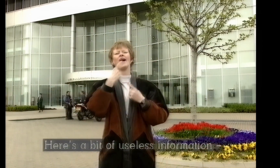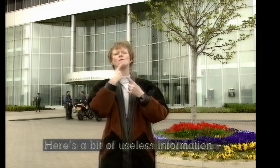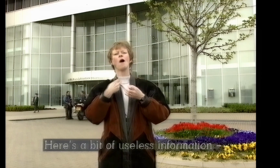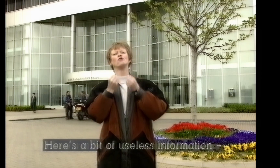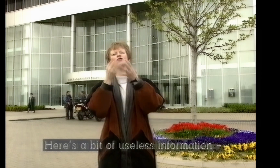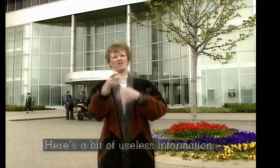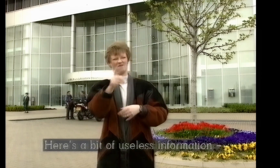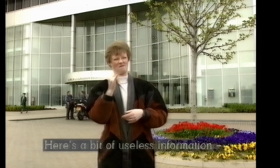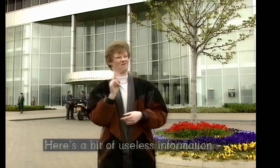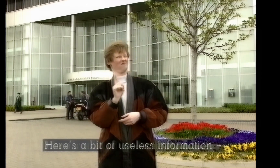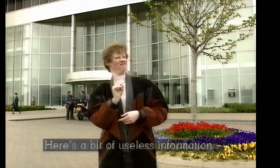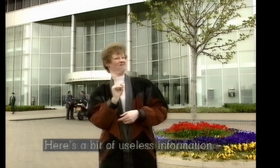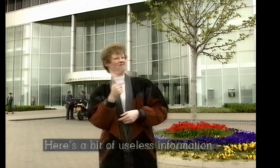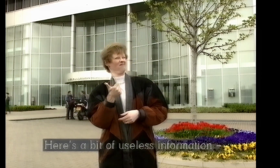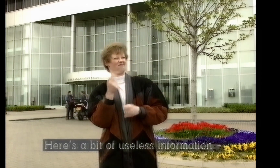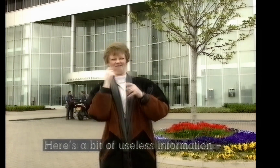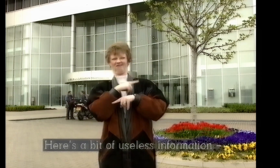And now for a little bit of useless information.